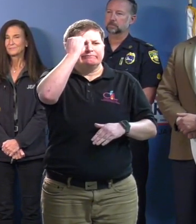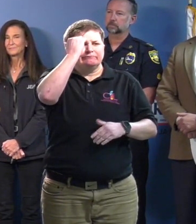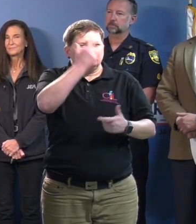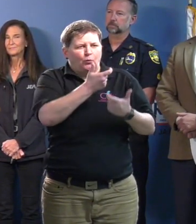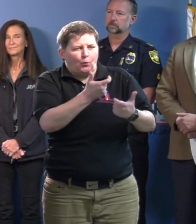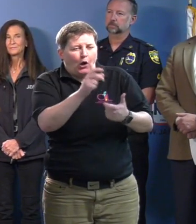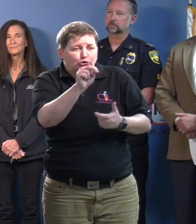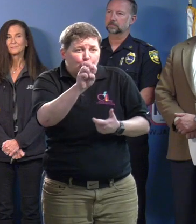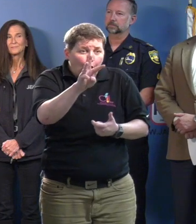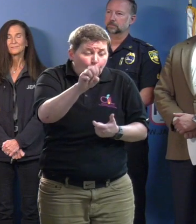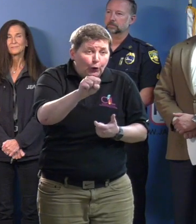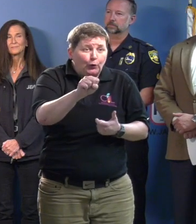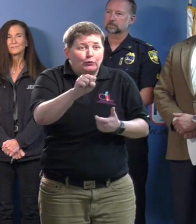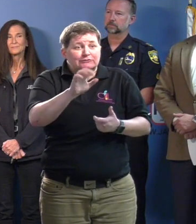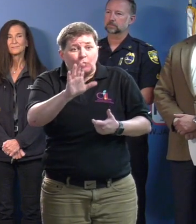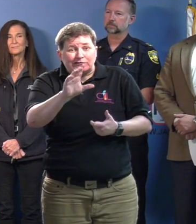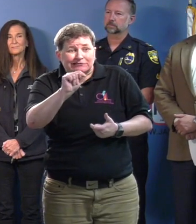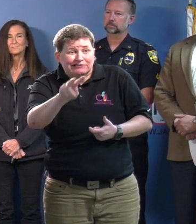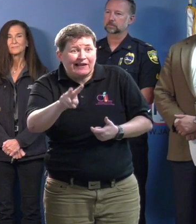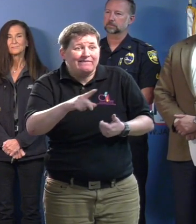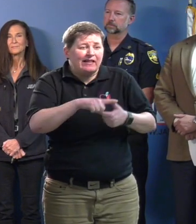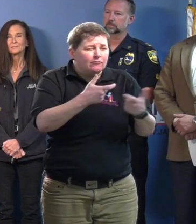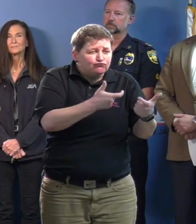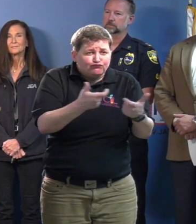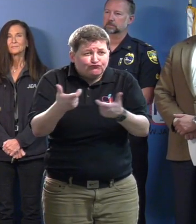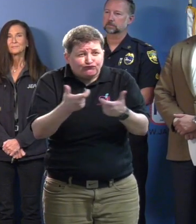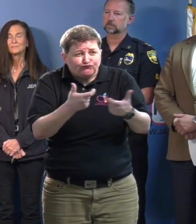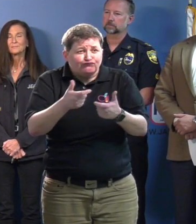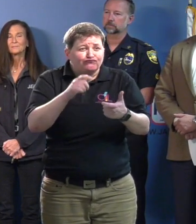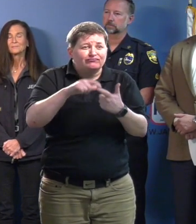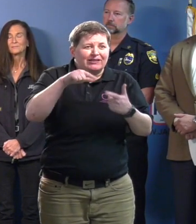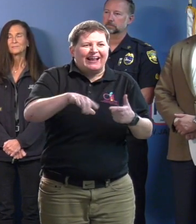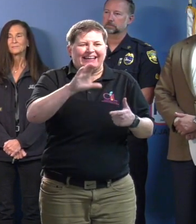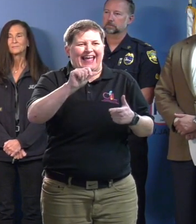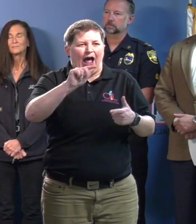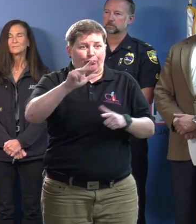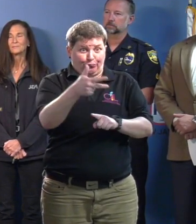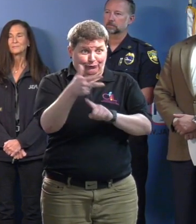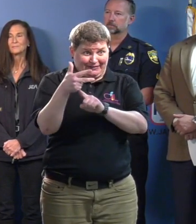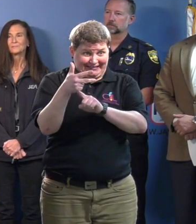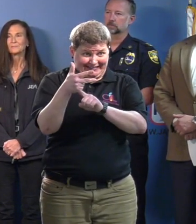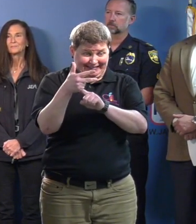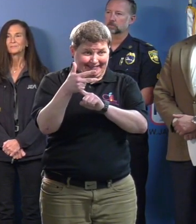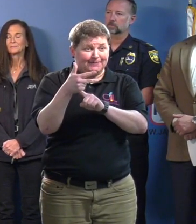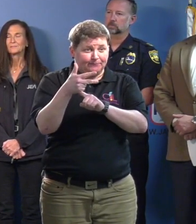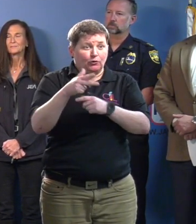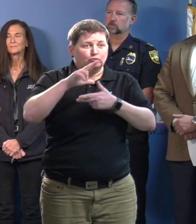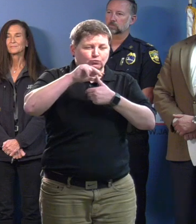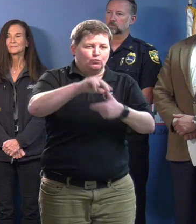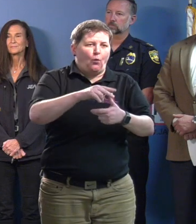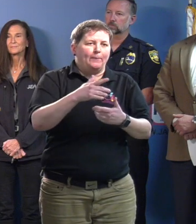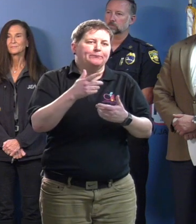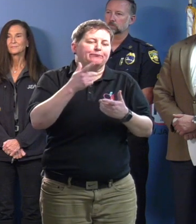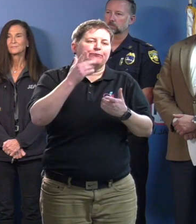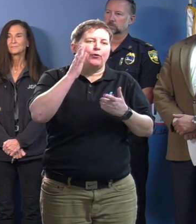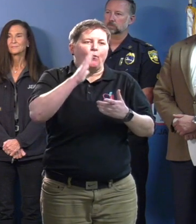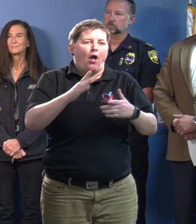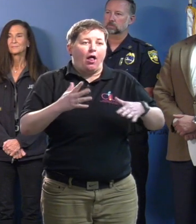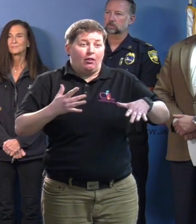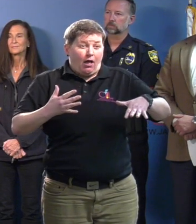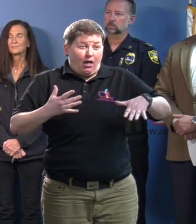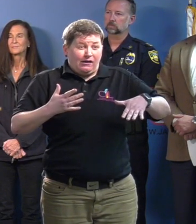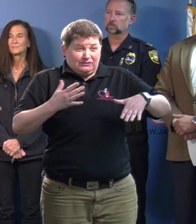stations, this is a Category 3 storm and is going to make landfall, and it really is beginning to make